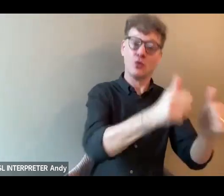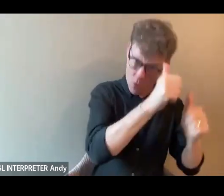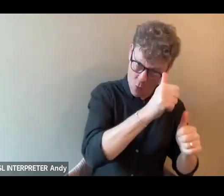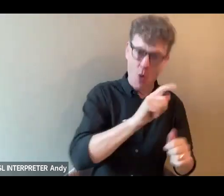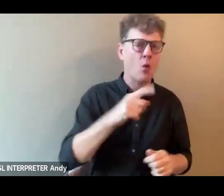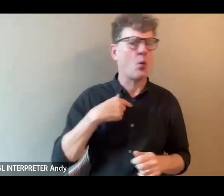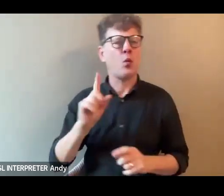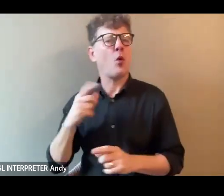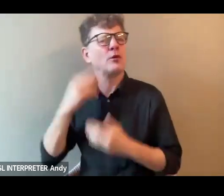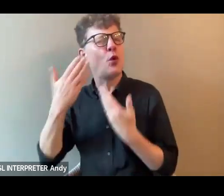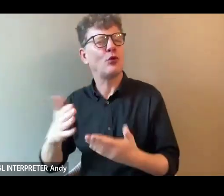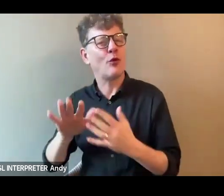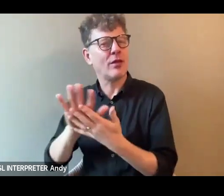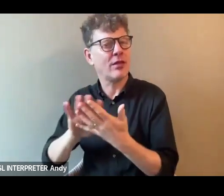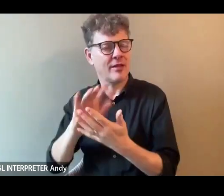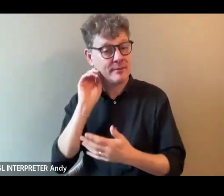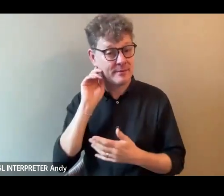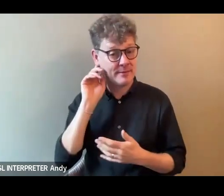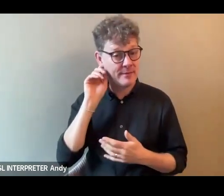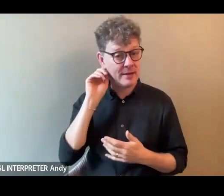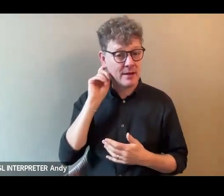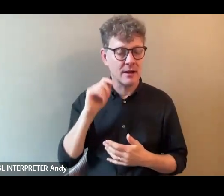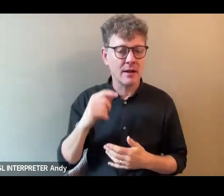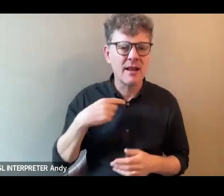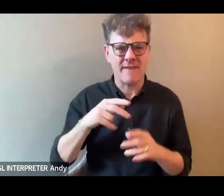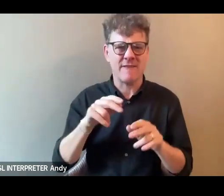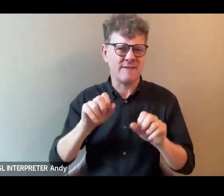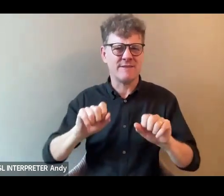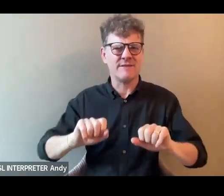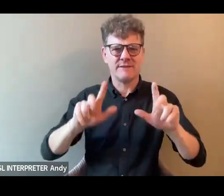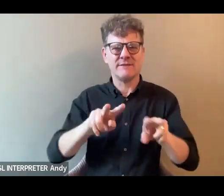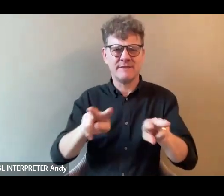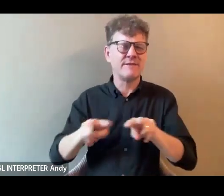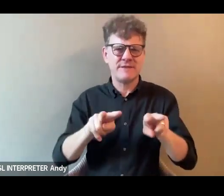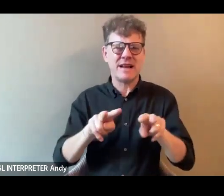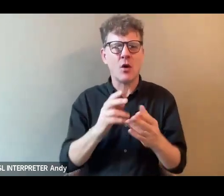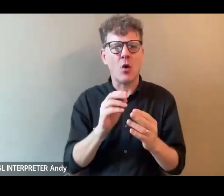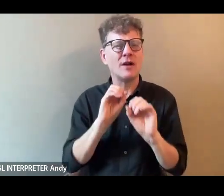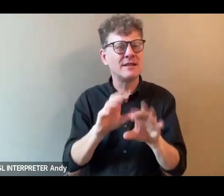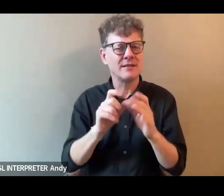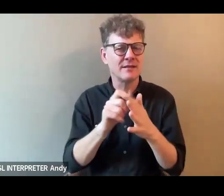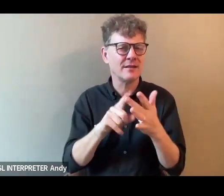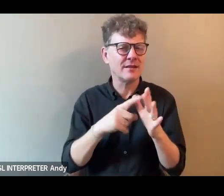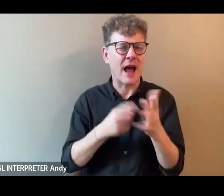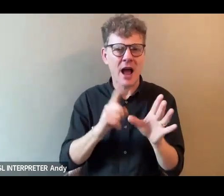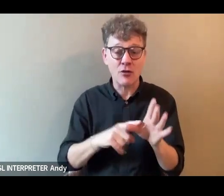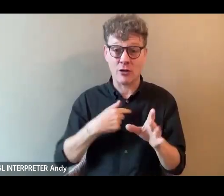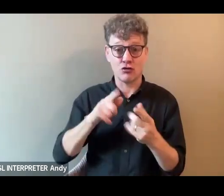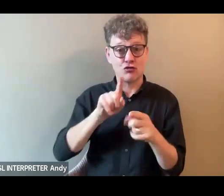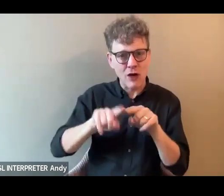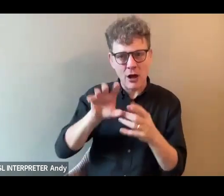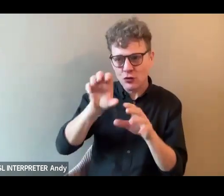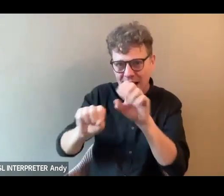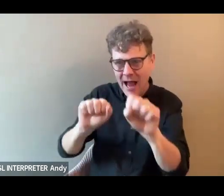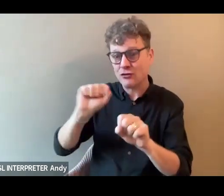that, we have been using in particular a method called video diaries, where we try to catch lived experience of people in various roles in that peer